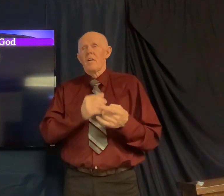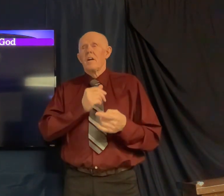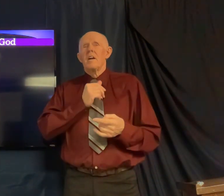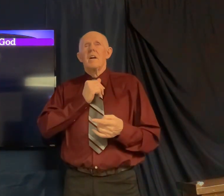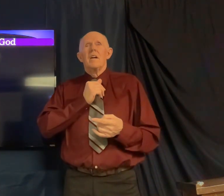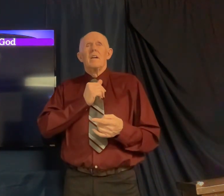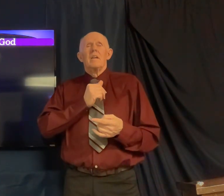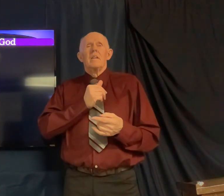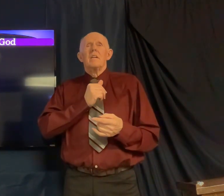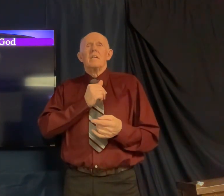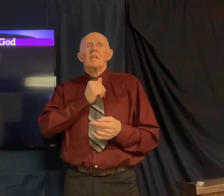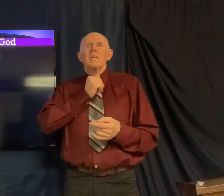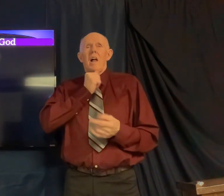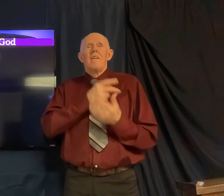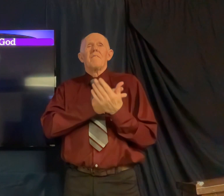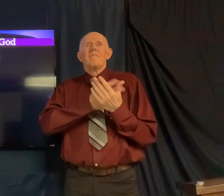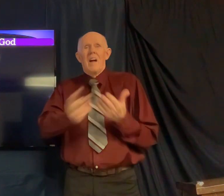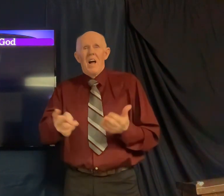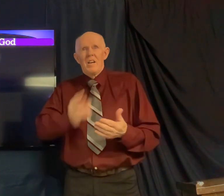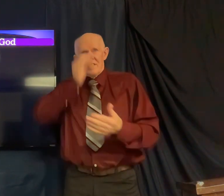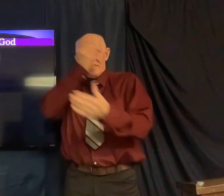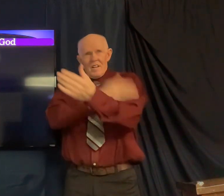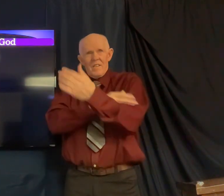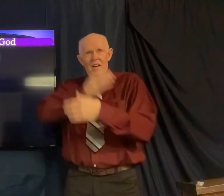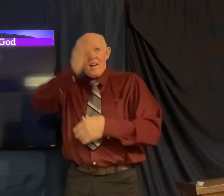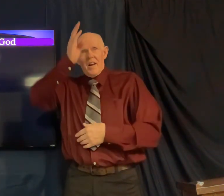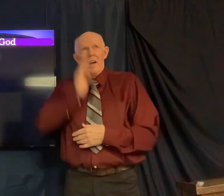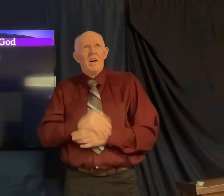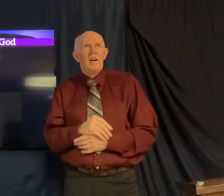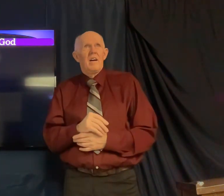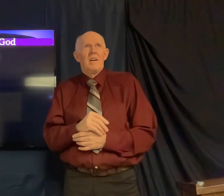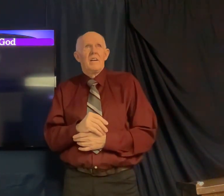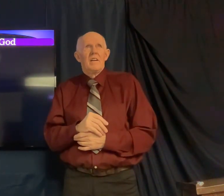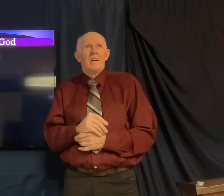And this is interesting. The unfailing Son of God.